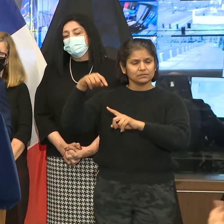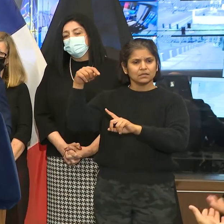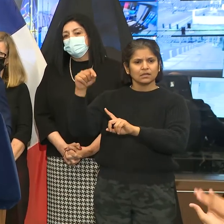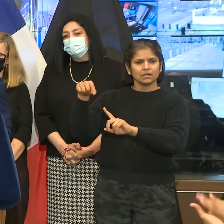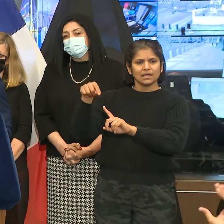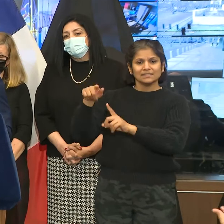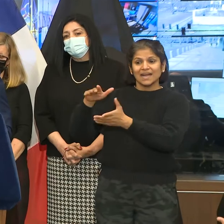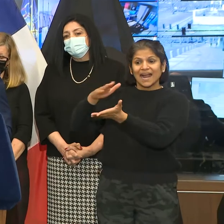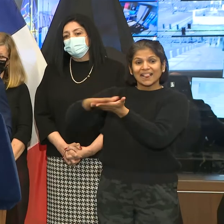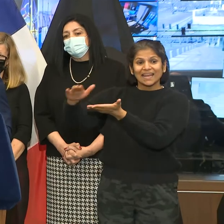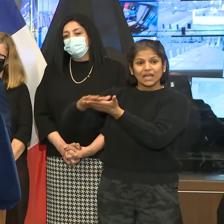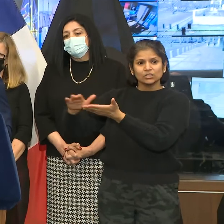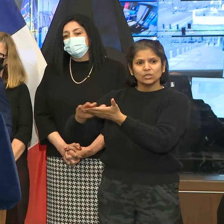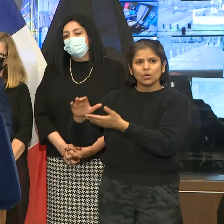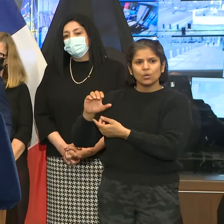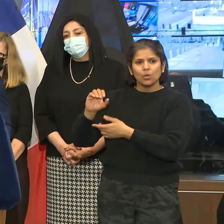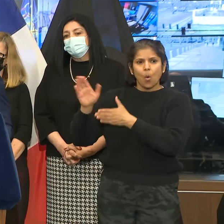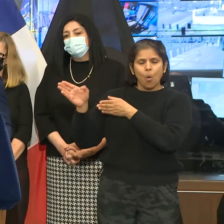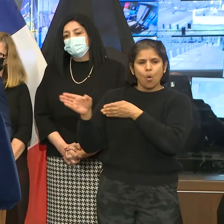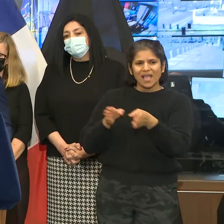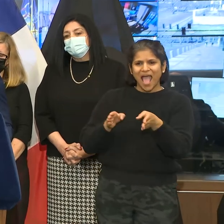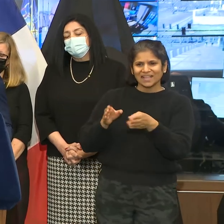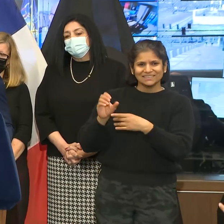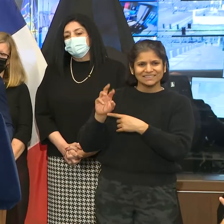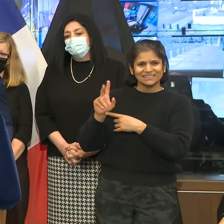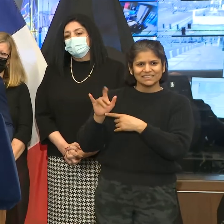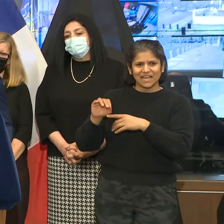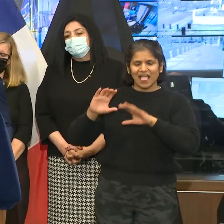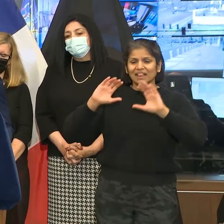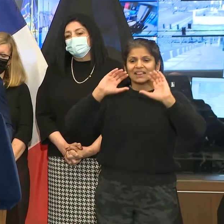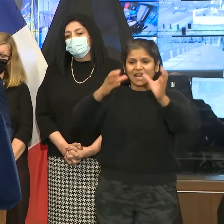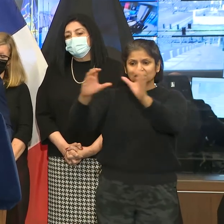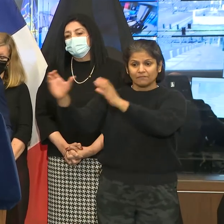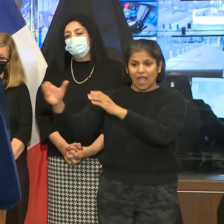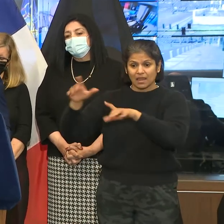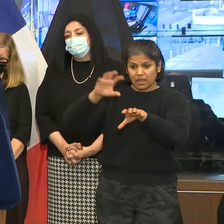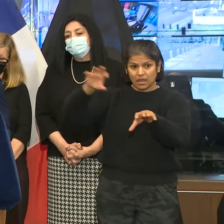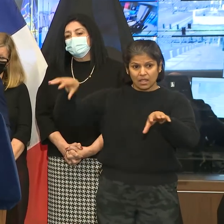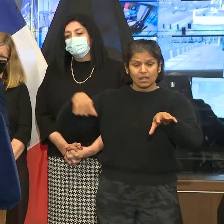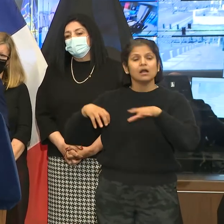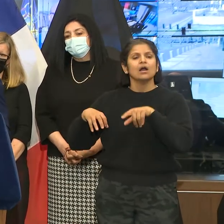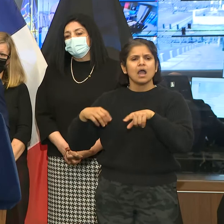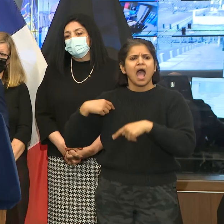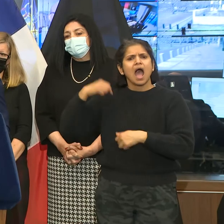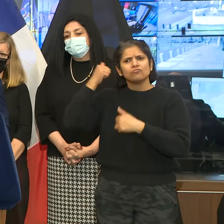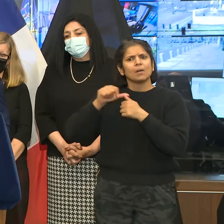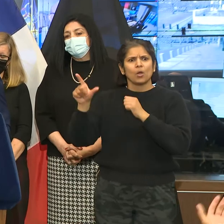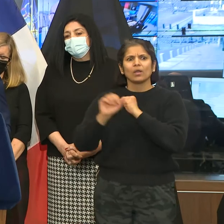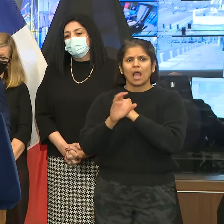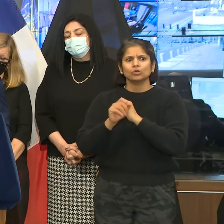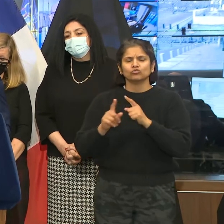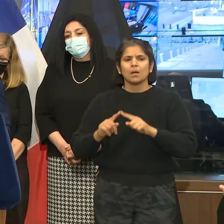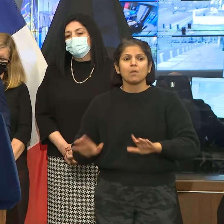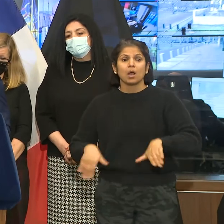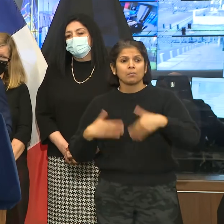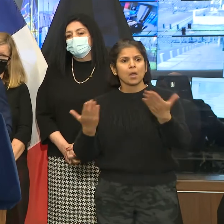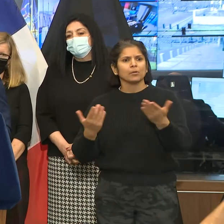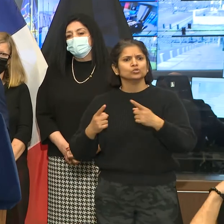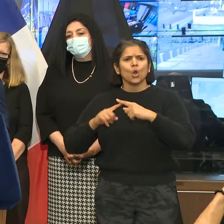collection program in your budget, particularly given that on the campaign trail you proposed a universal